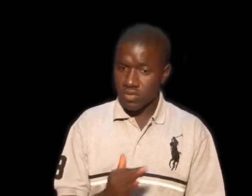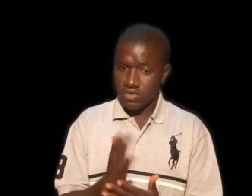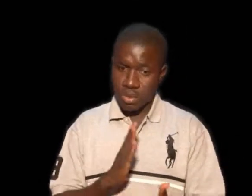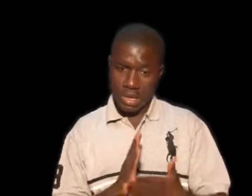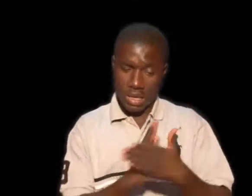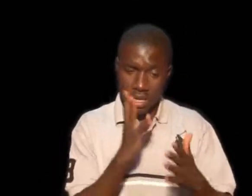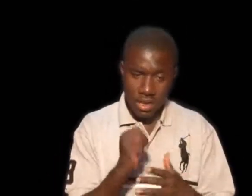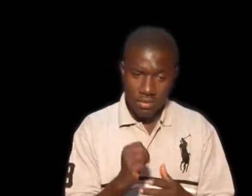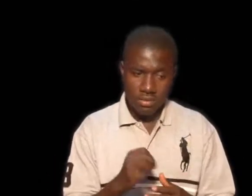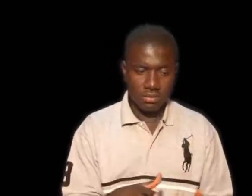obstacle